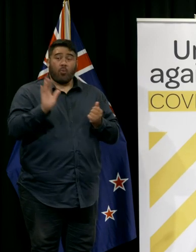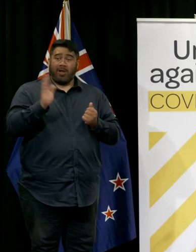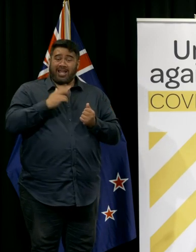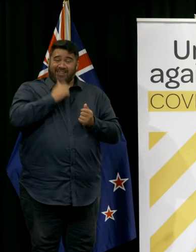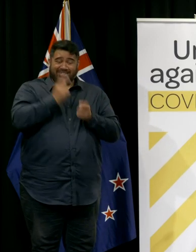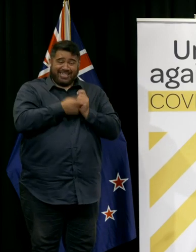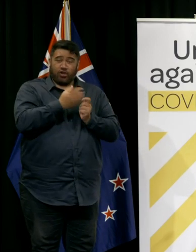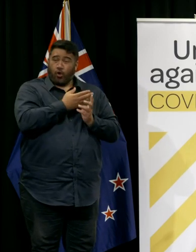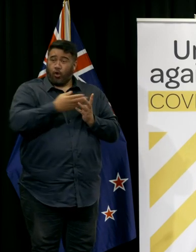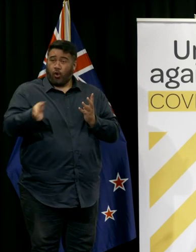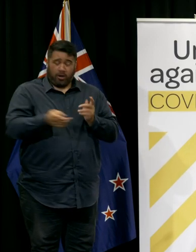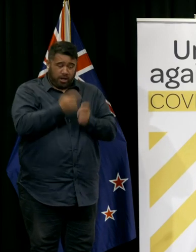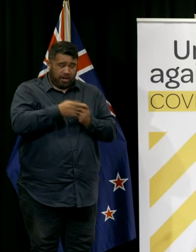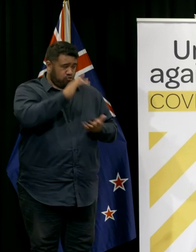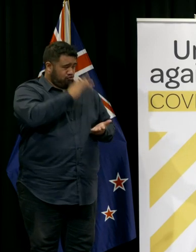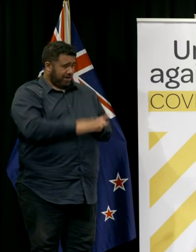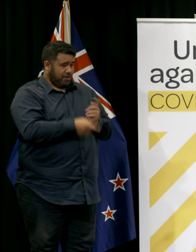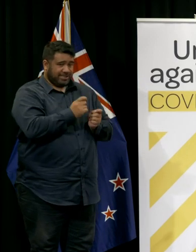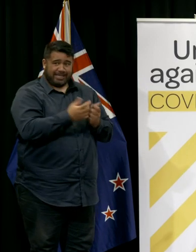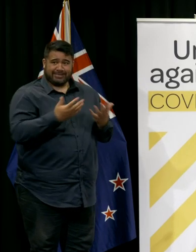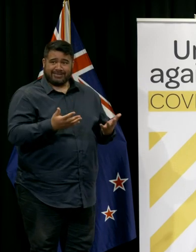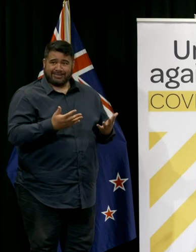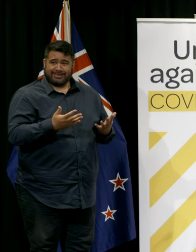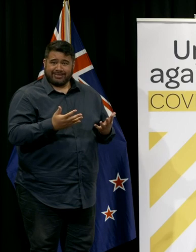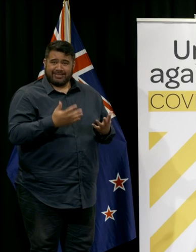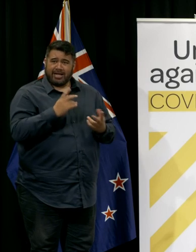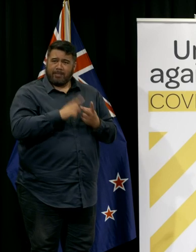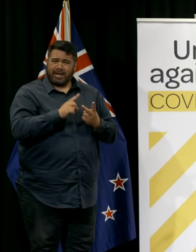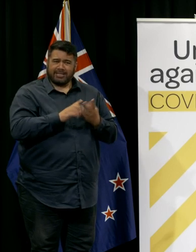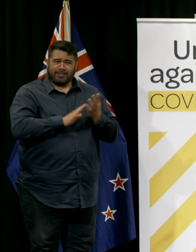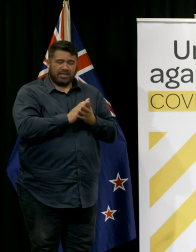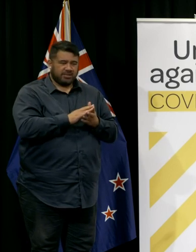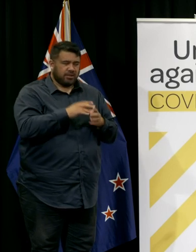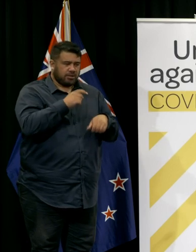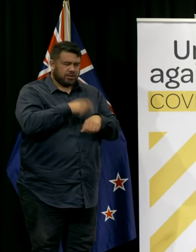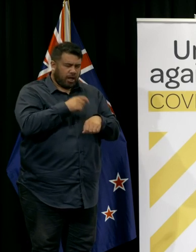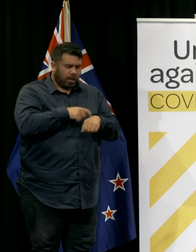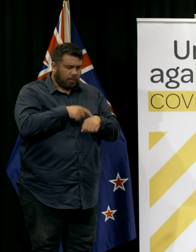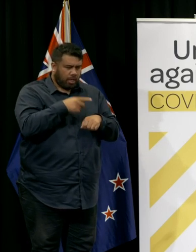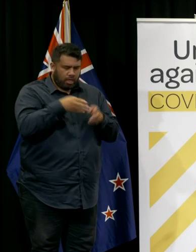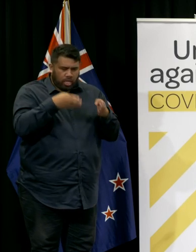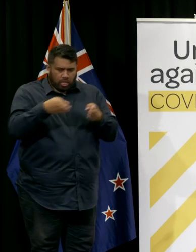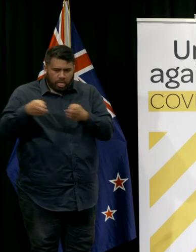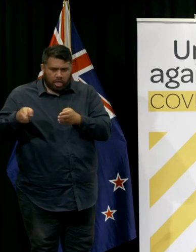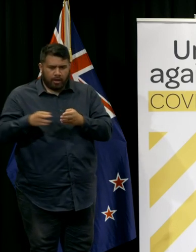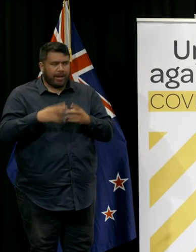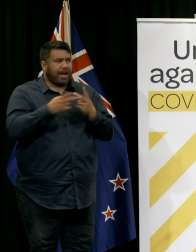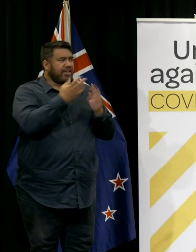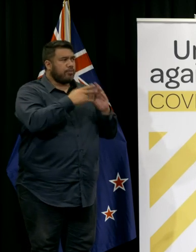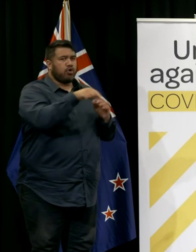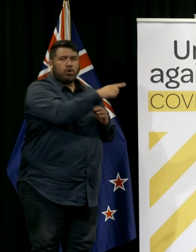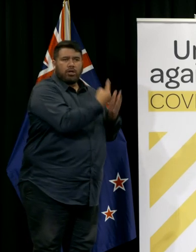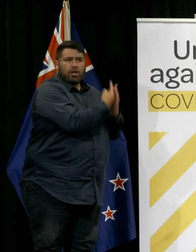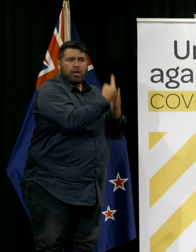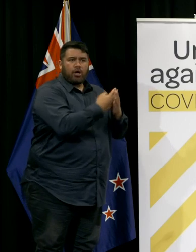us identifying quickly other high risk and positive cases in the community. And secondly, a